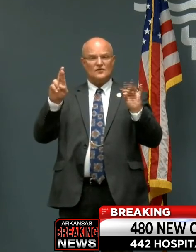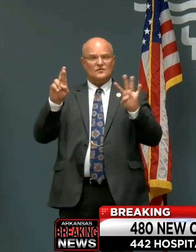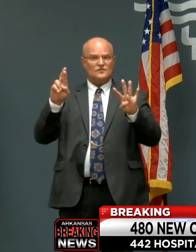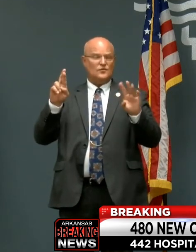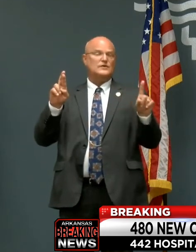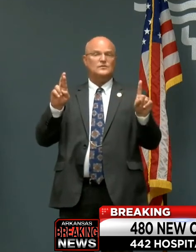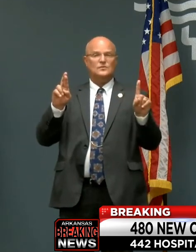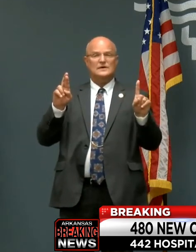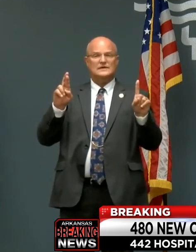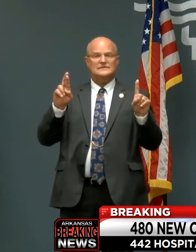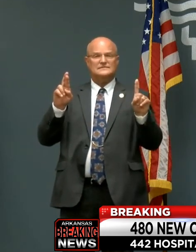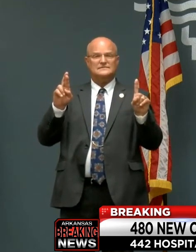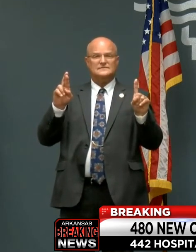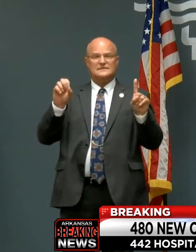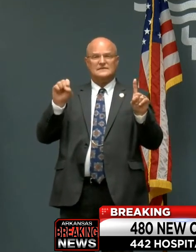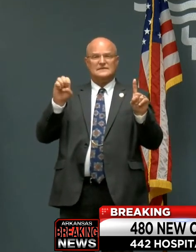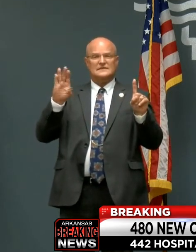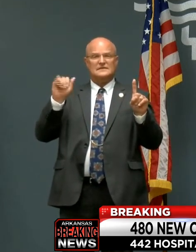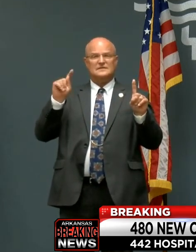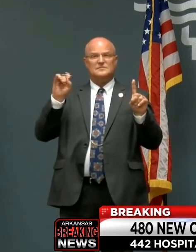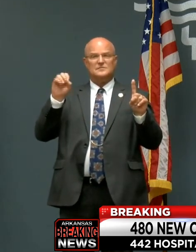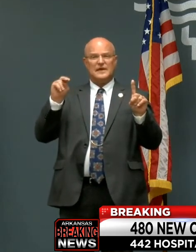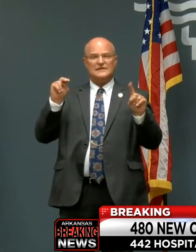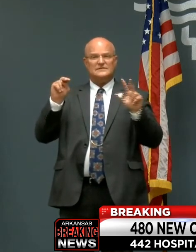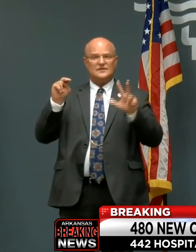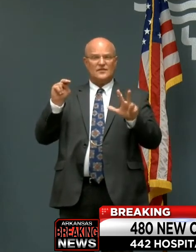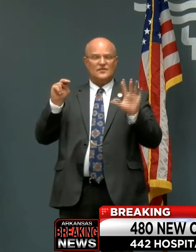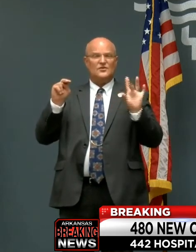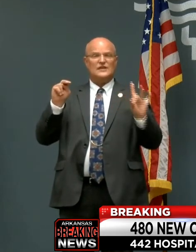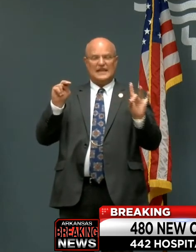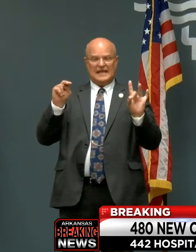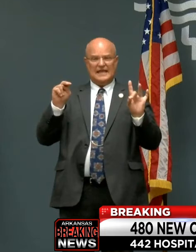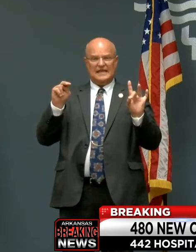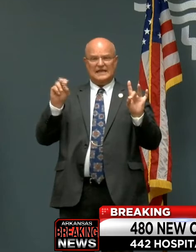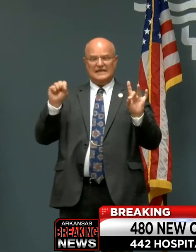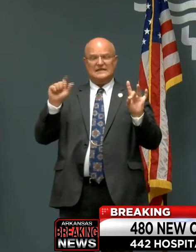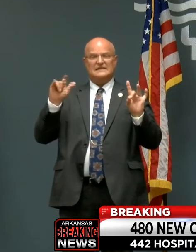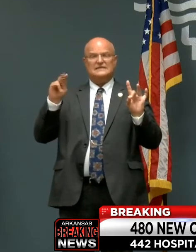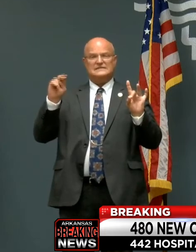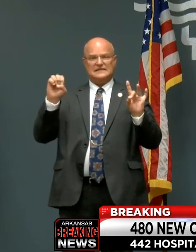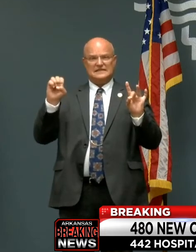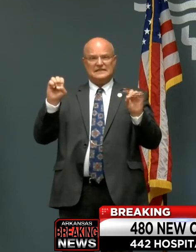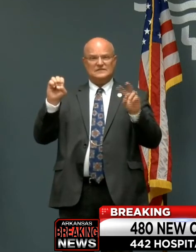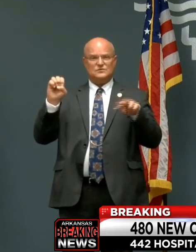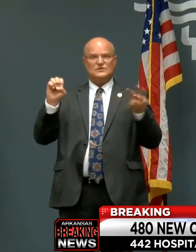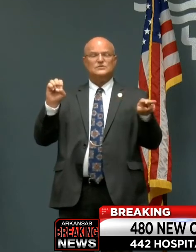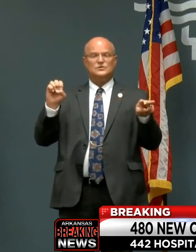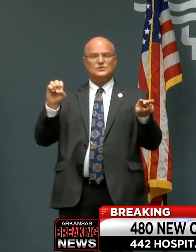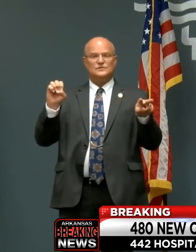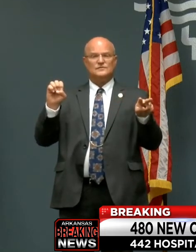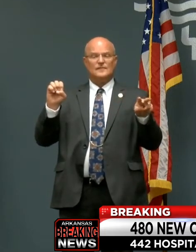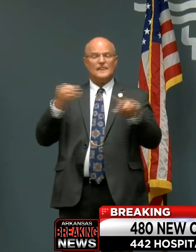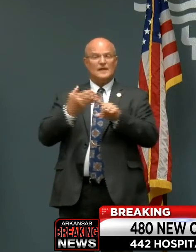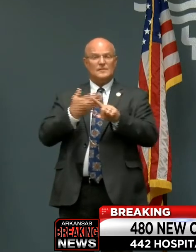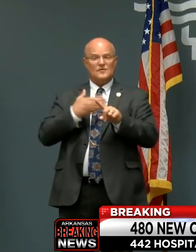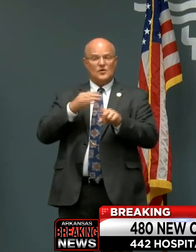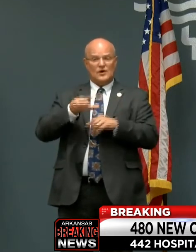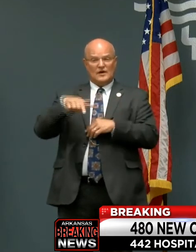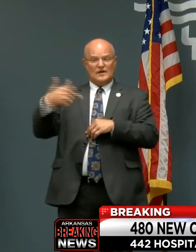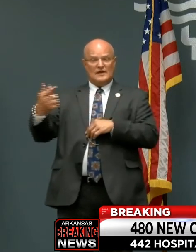41 cases, Sebastian 38, and Saline at 22. And before I turn over